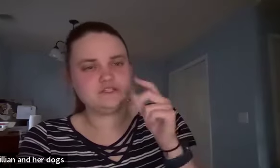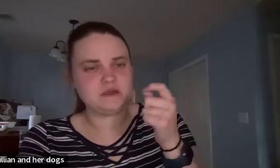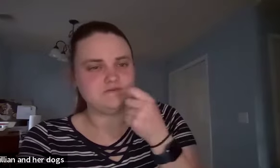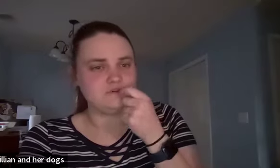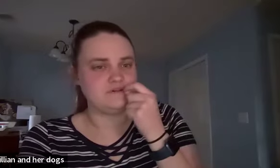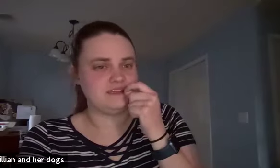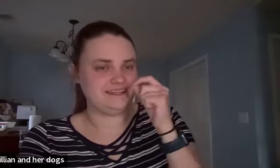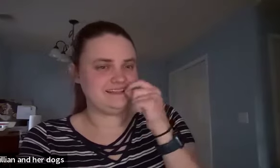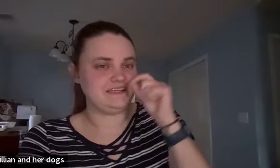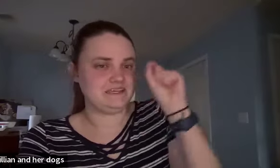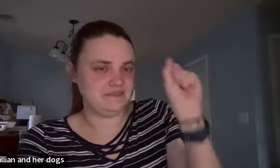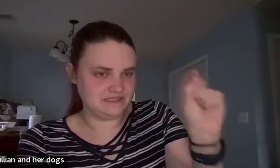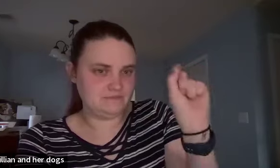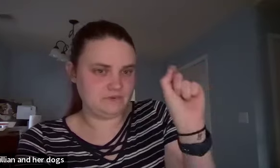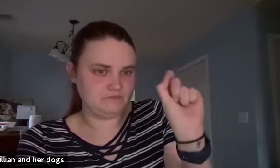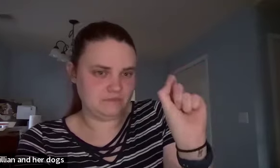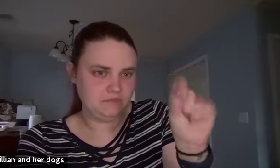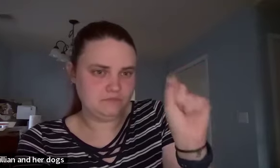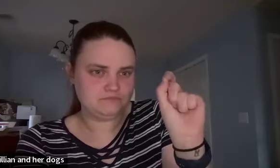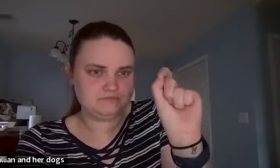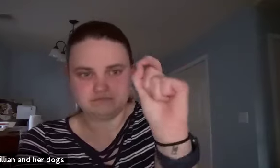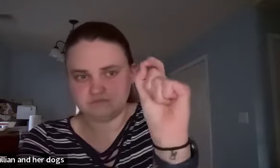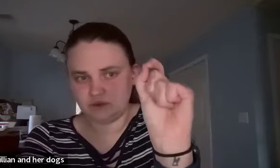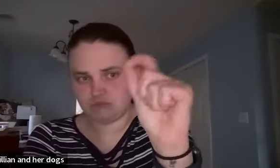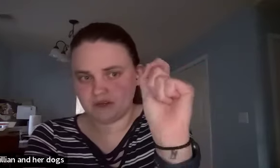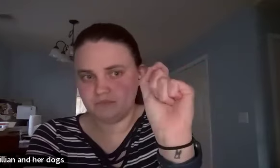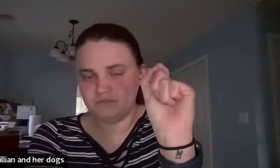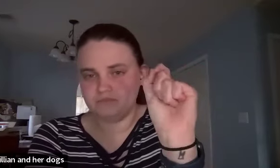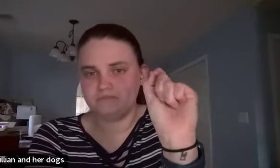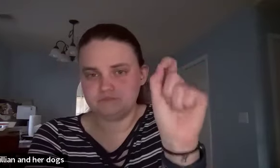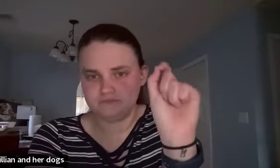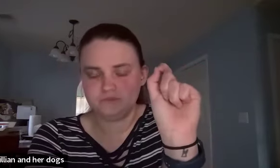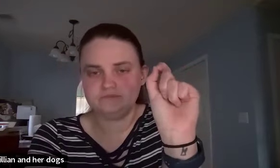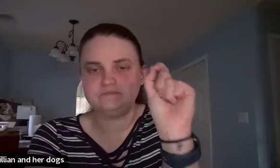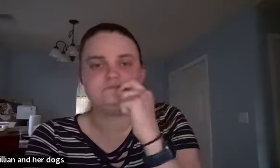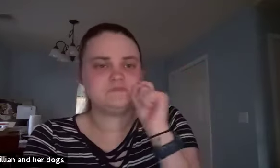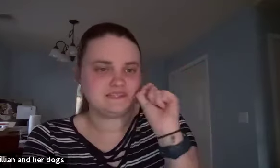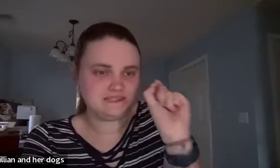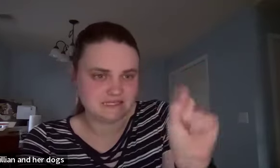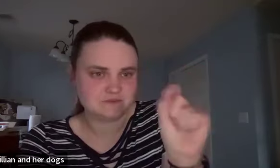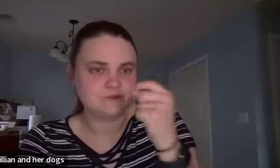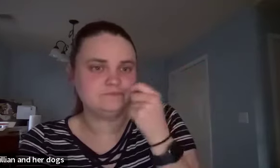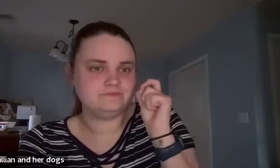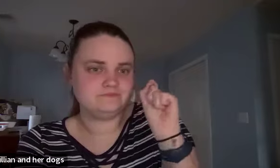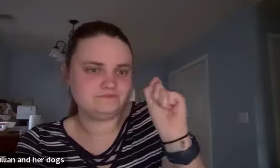goes back and forth on like you click and then tip, like boop, little prick, boop, boop, decimal.